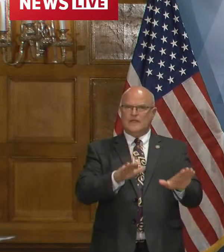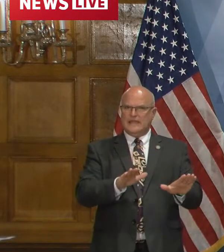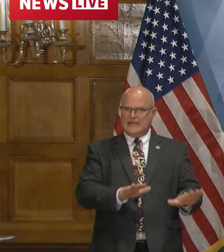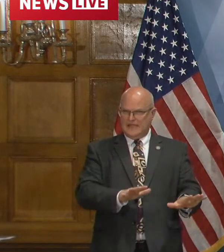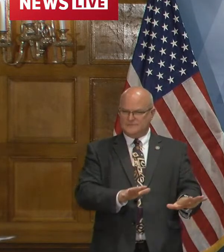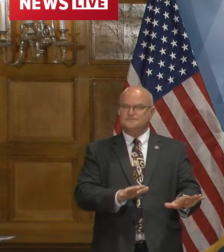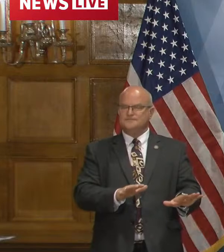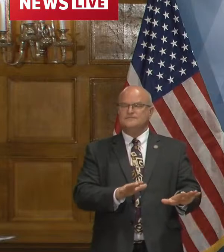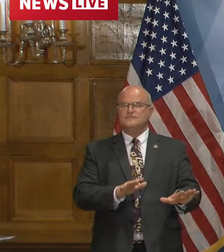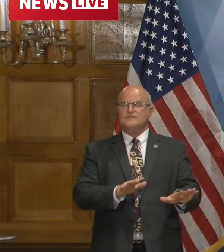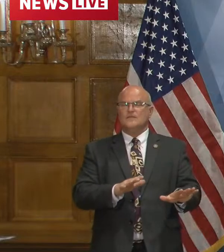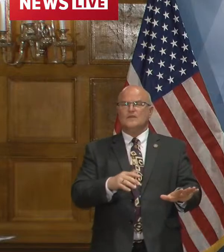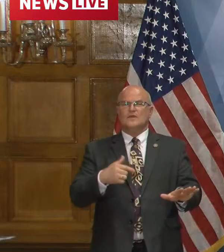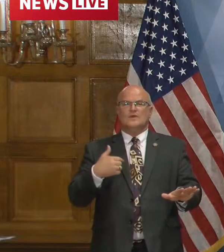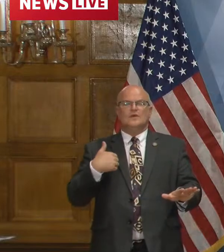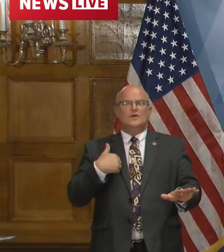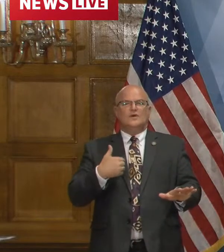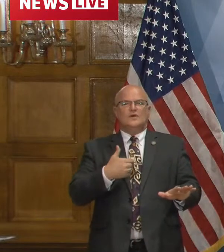down.